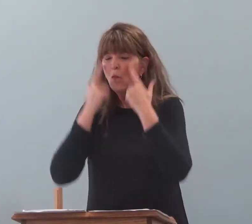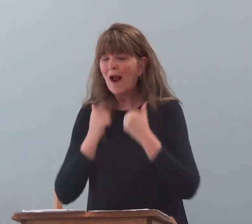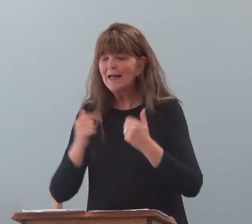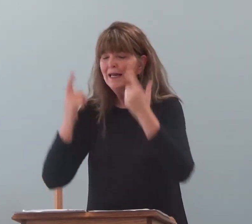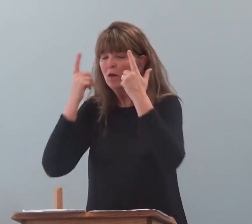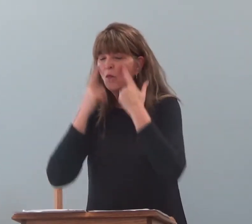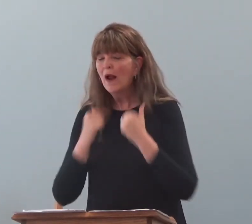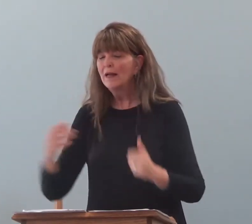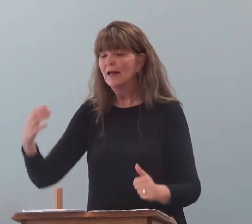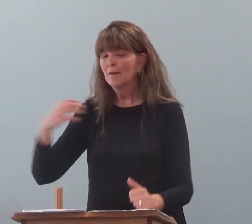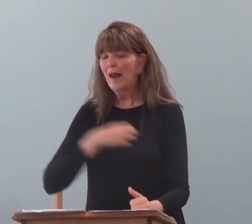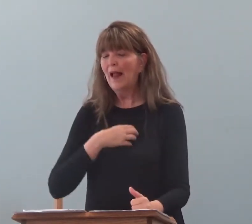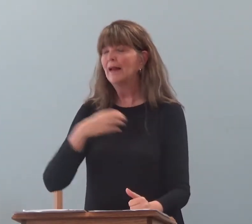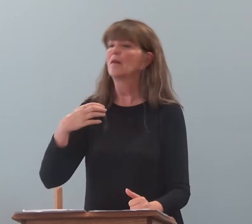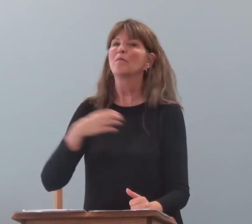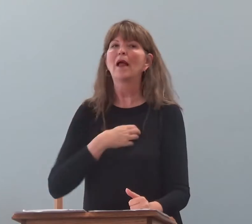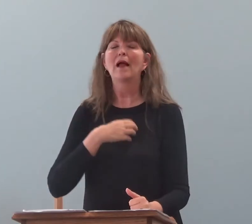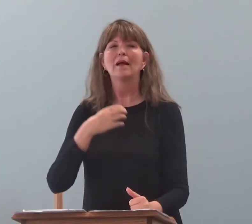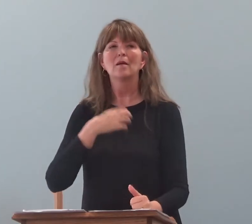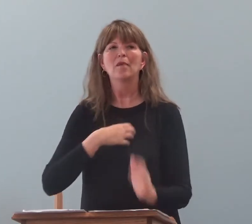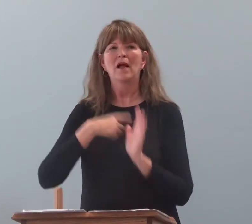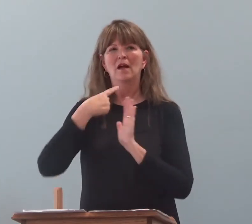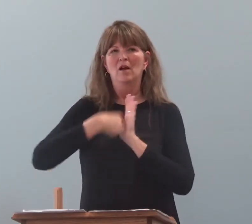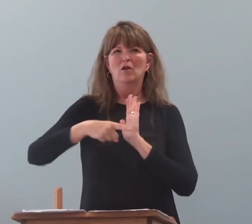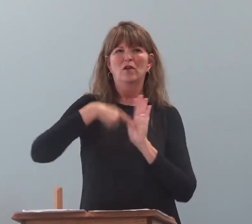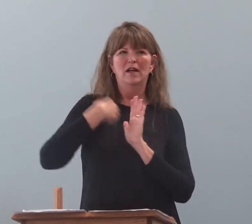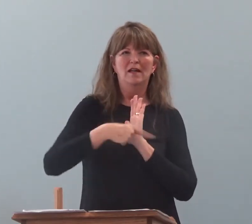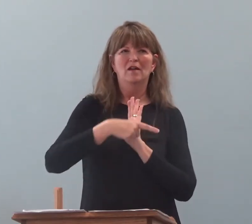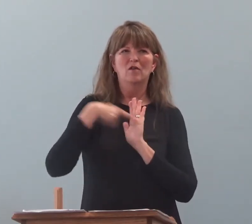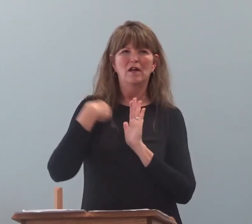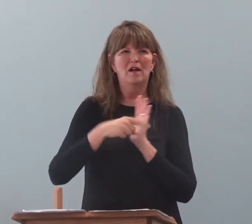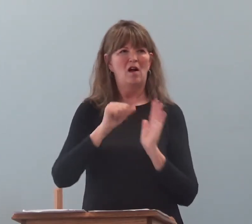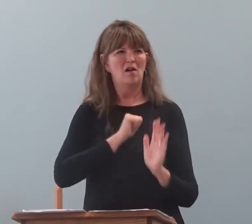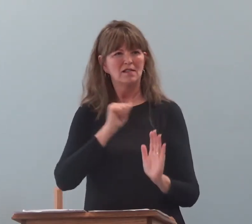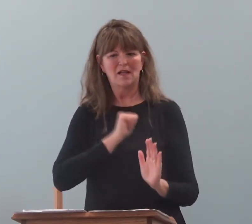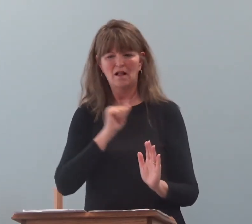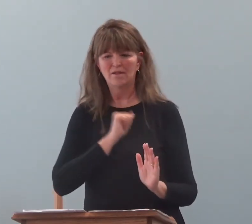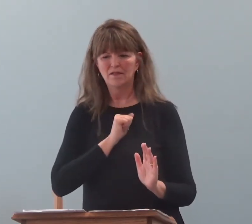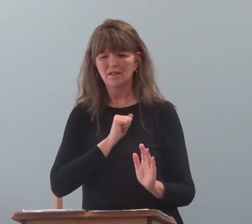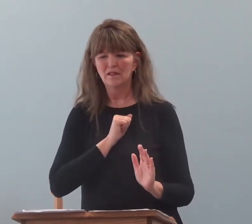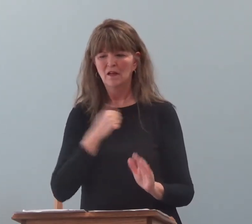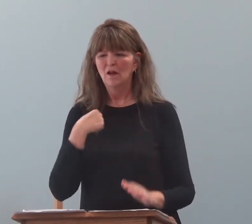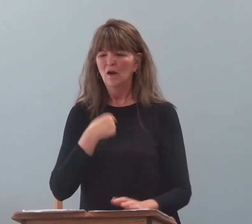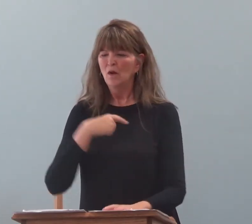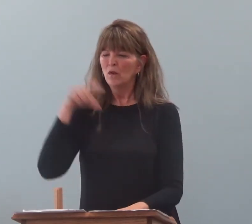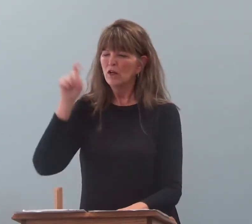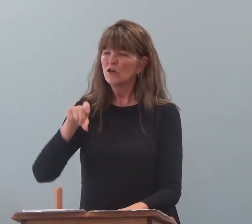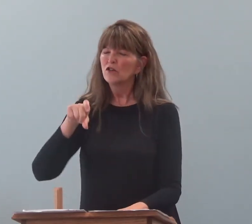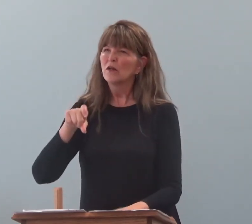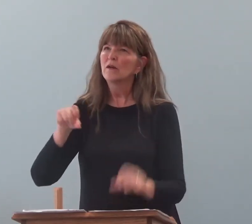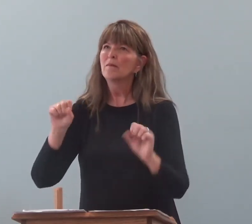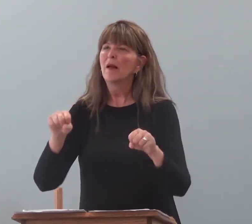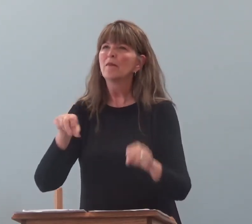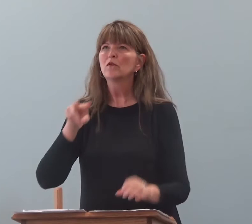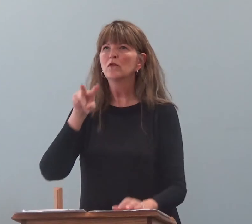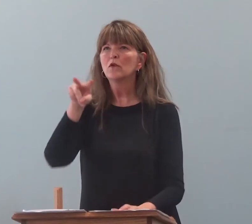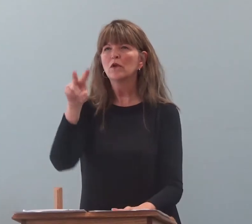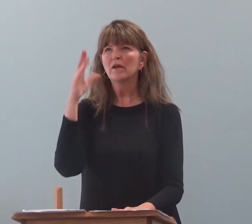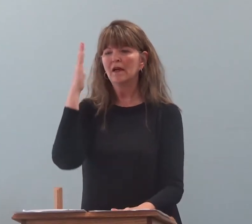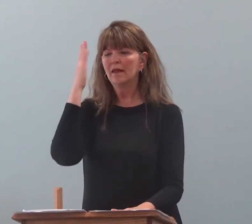This morning, I want to talk about people who have a terrible habit. I mean, we often have terrible habits of